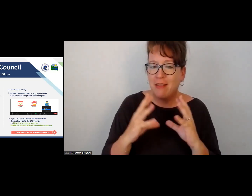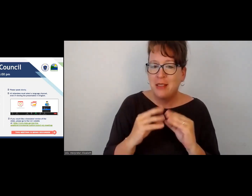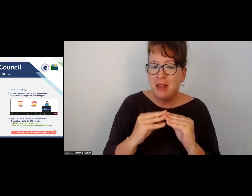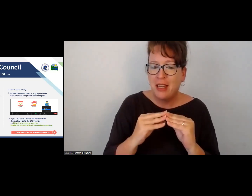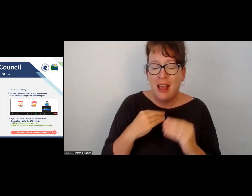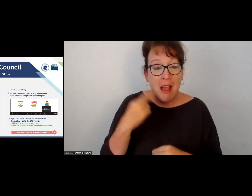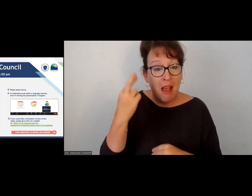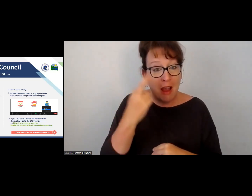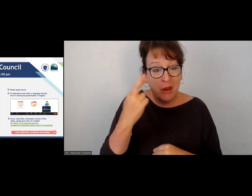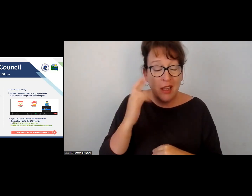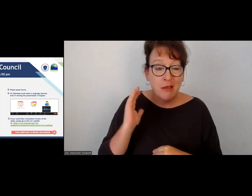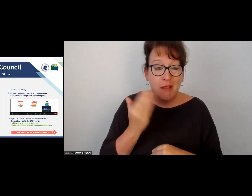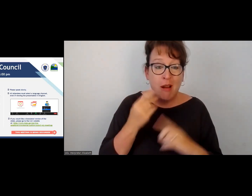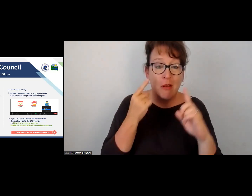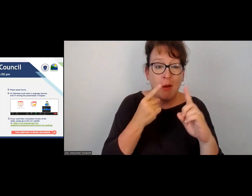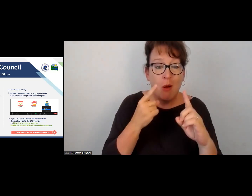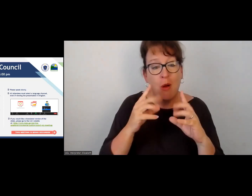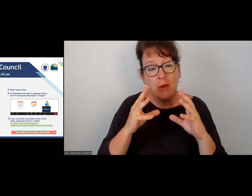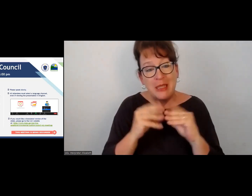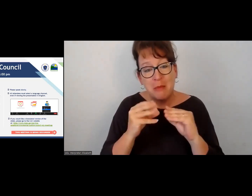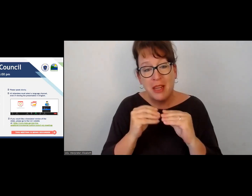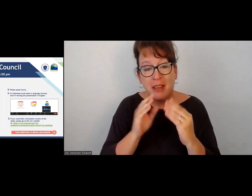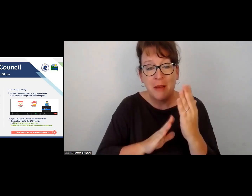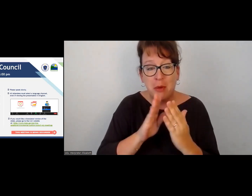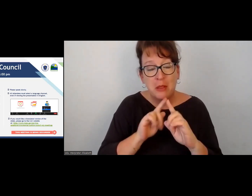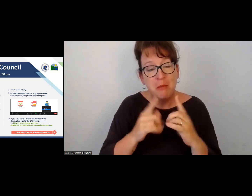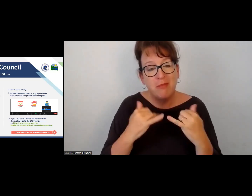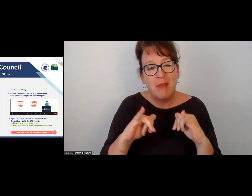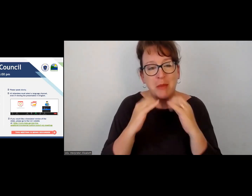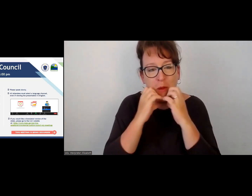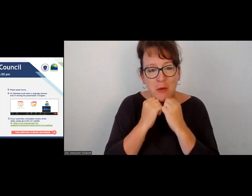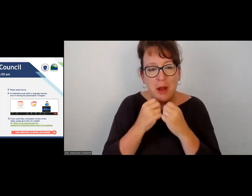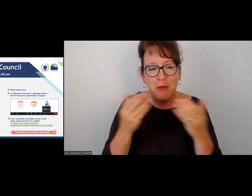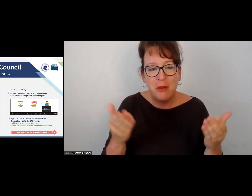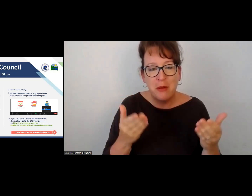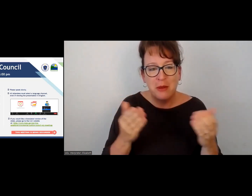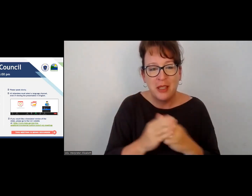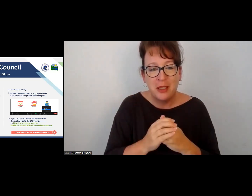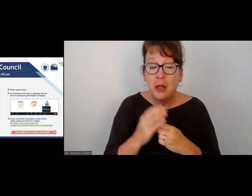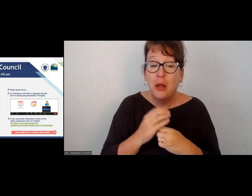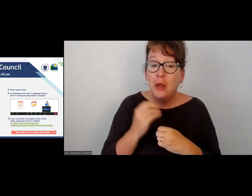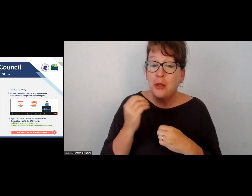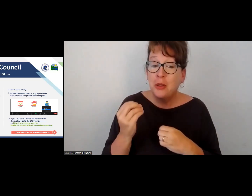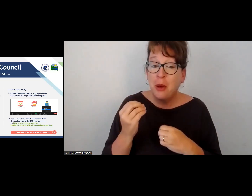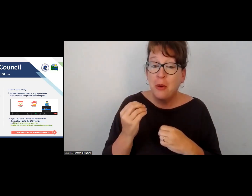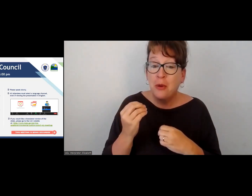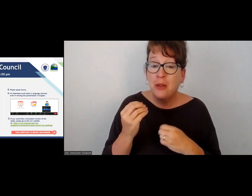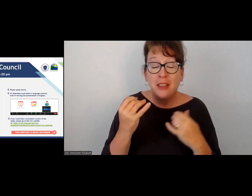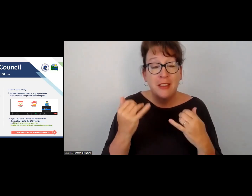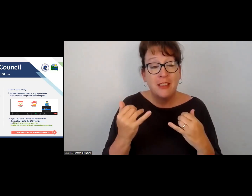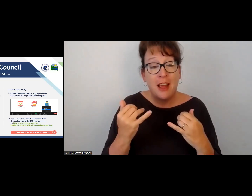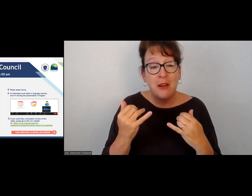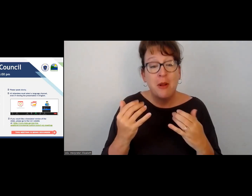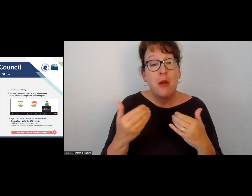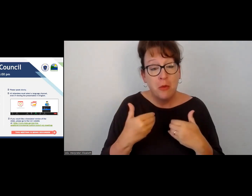hoping to meet in person, but really grateful that we're here. And so I will. We